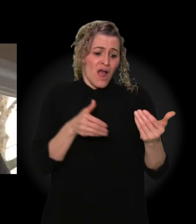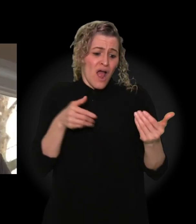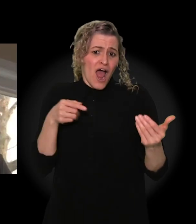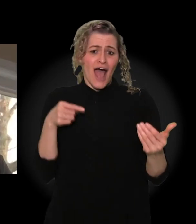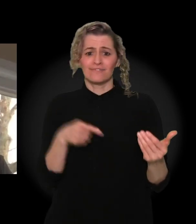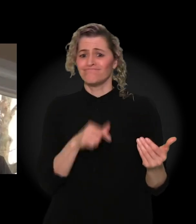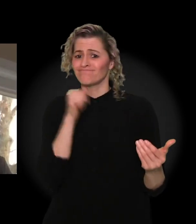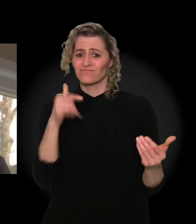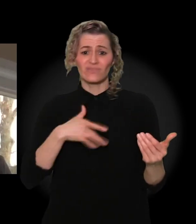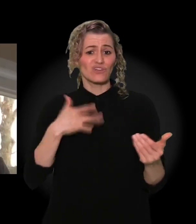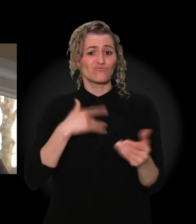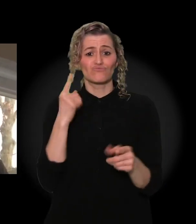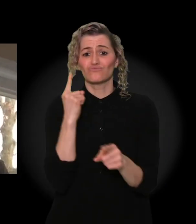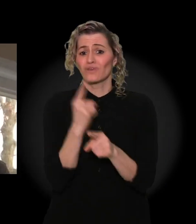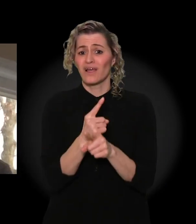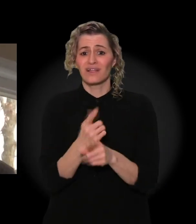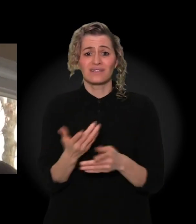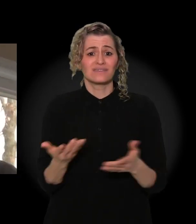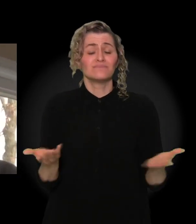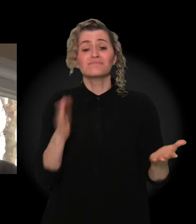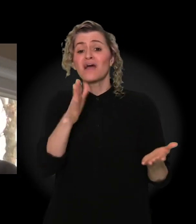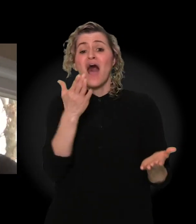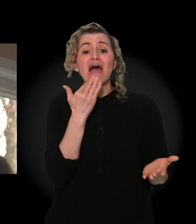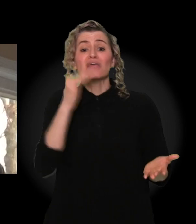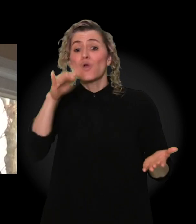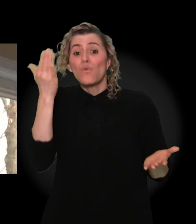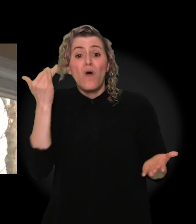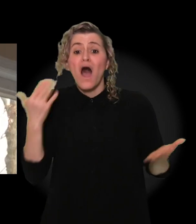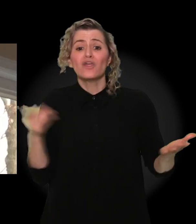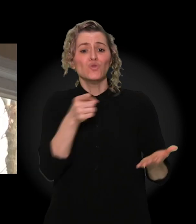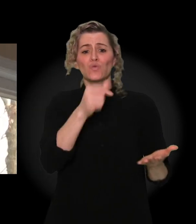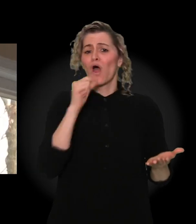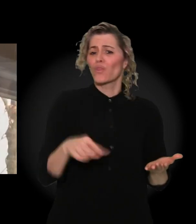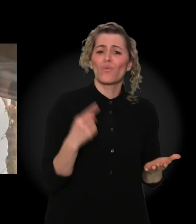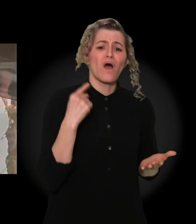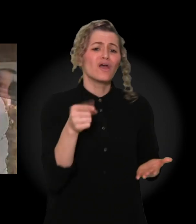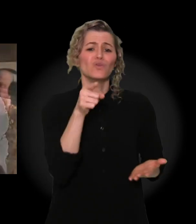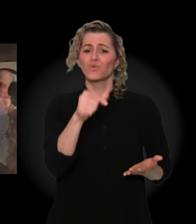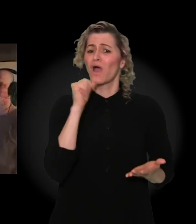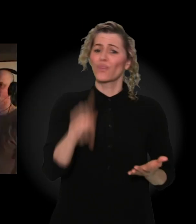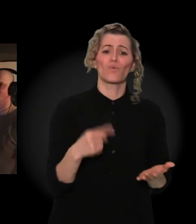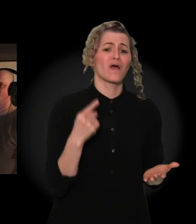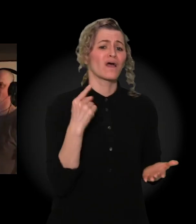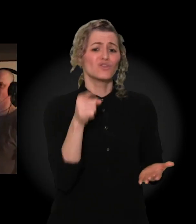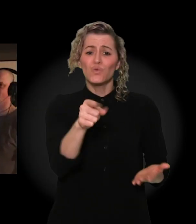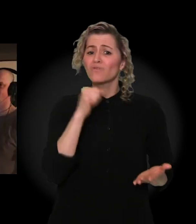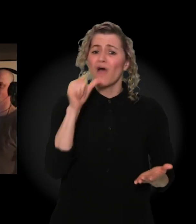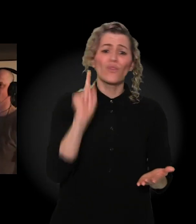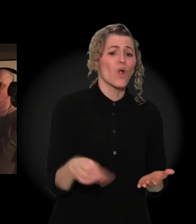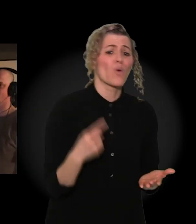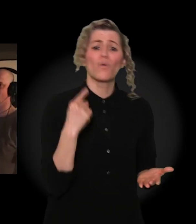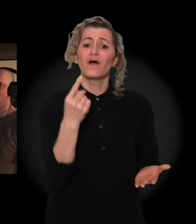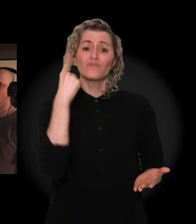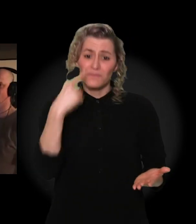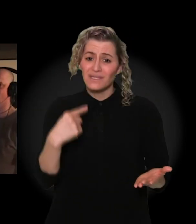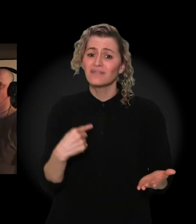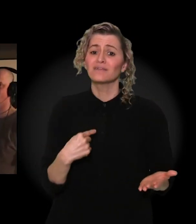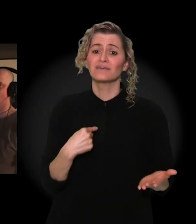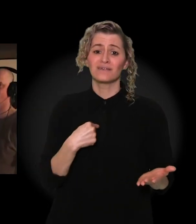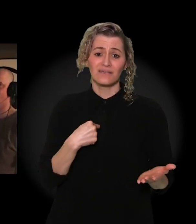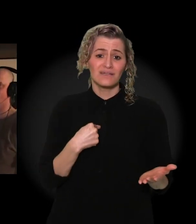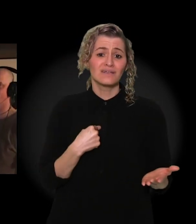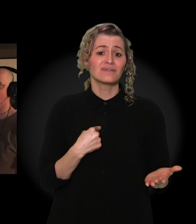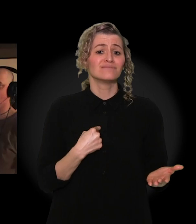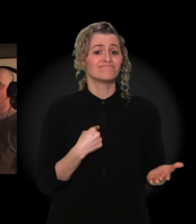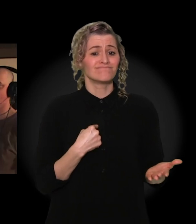you, don't you know that it don't feel right? Cause honey, you see, you're not the only one, you're not the only one, you're not the only